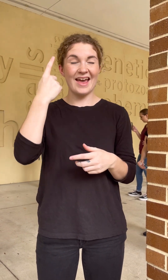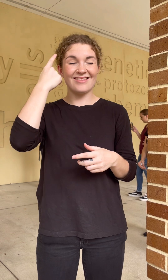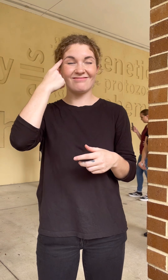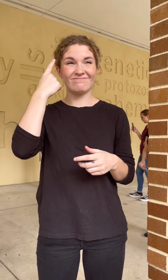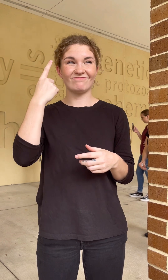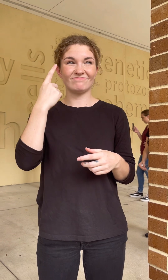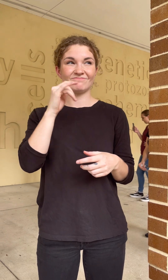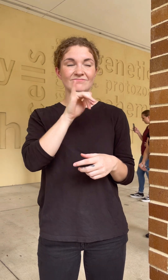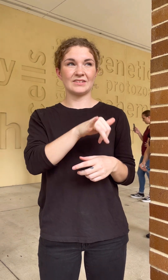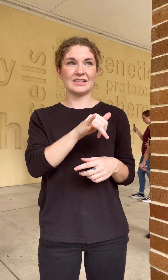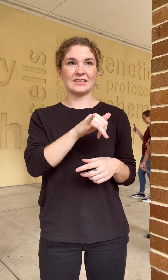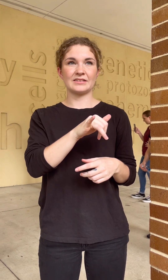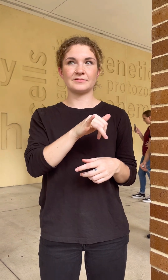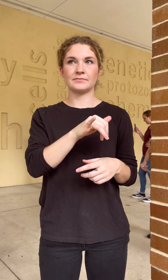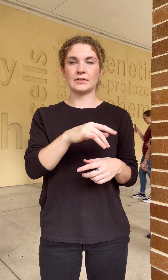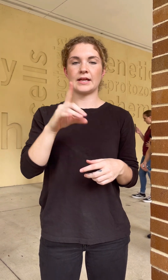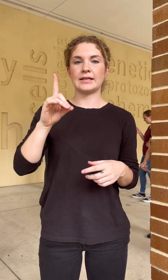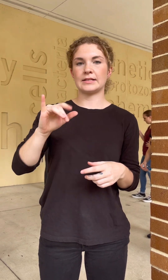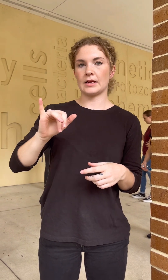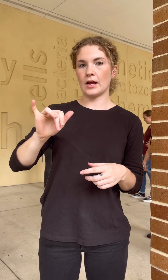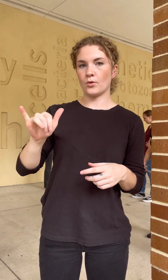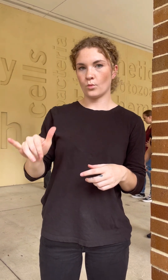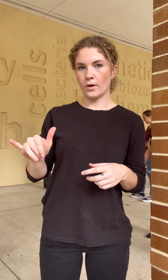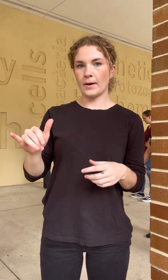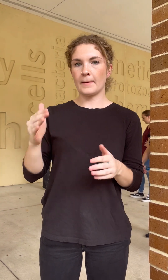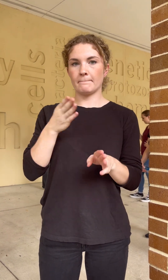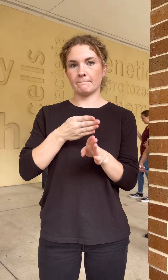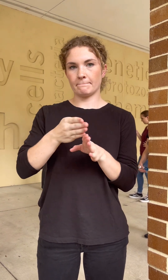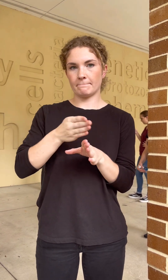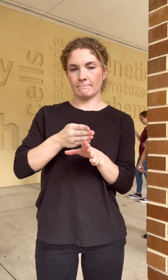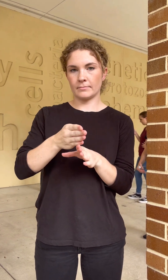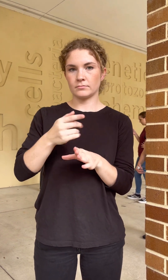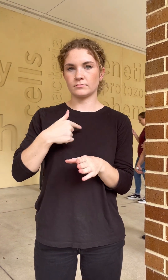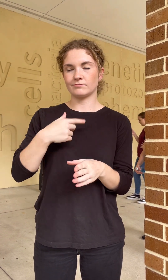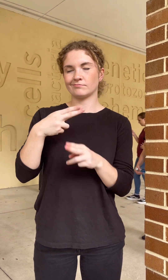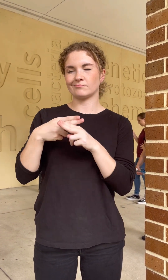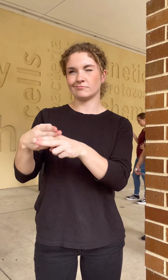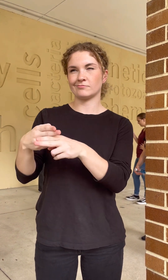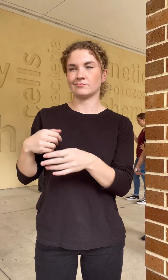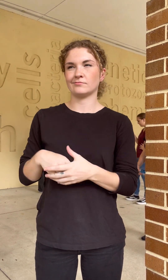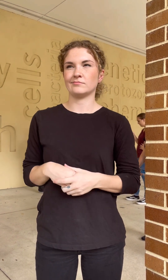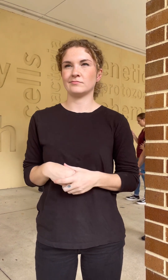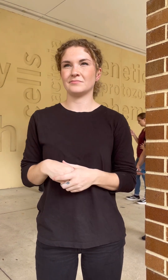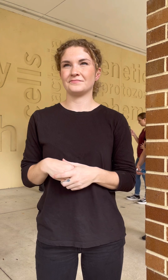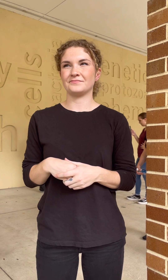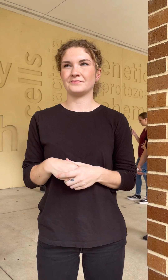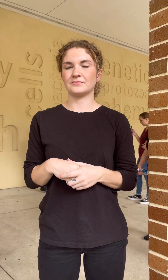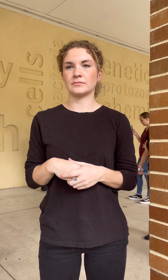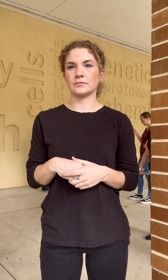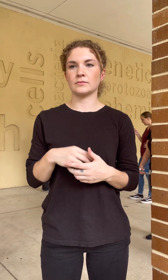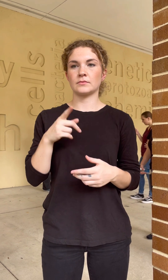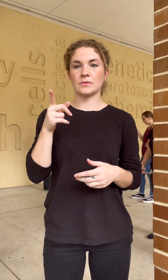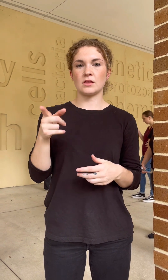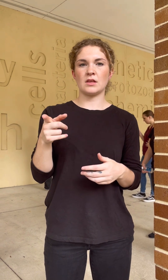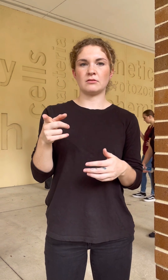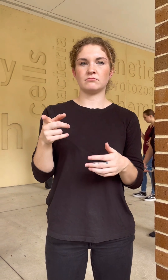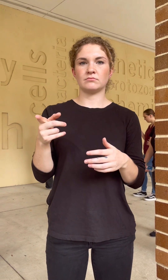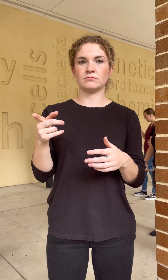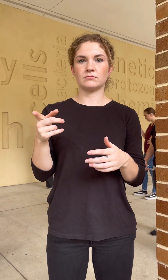kind of the DIY major. So that's where students, they kind of either combine 2 or more majors, or they select